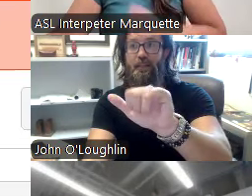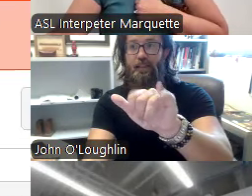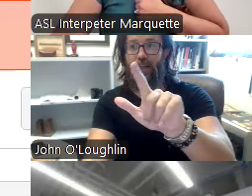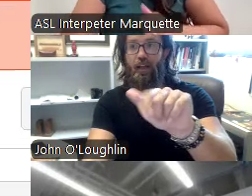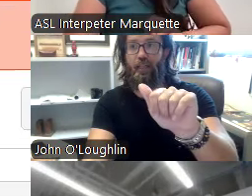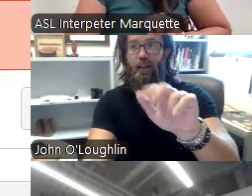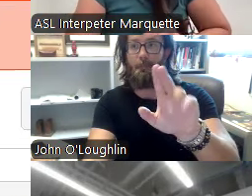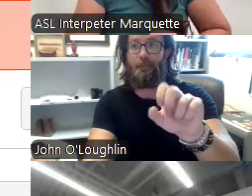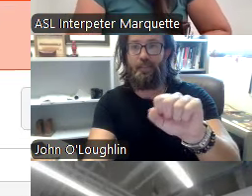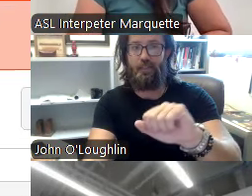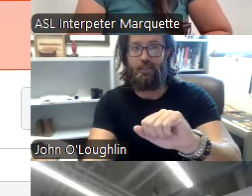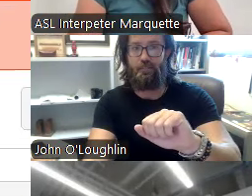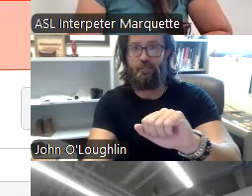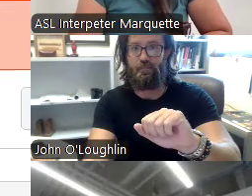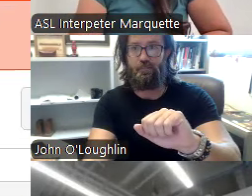Sorry.